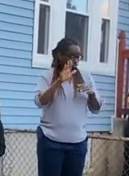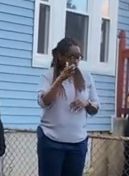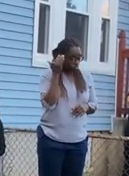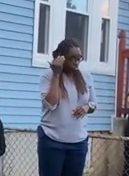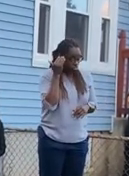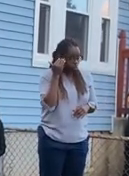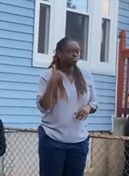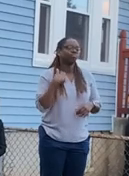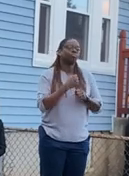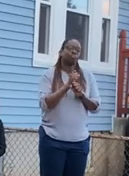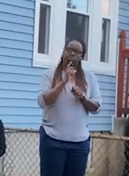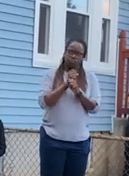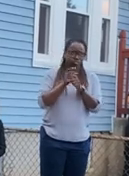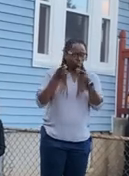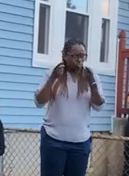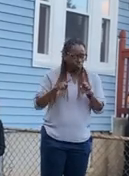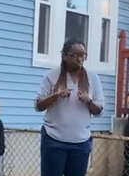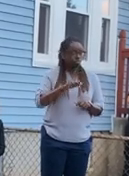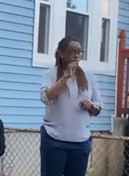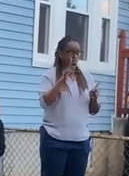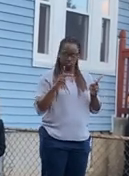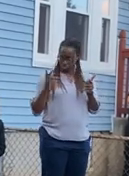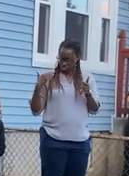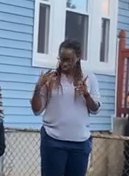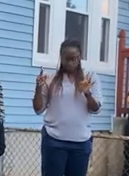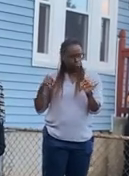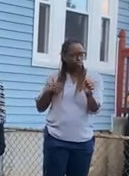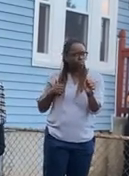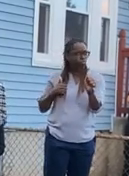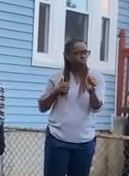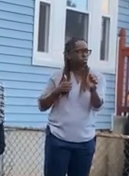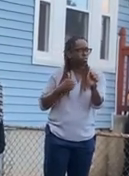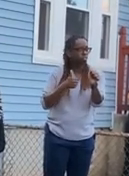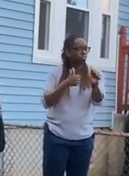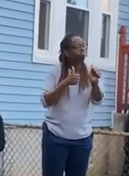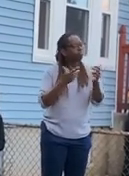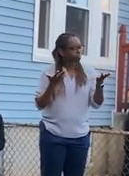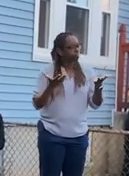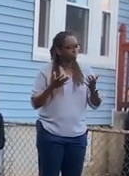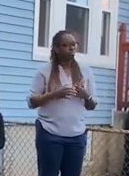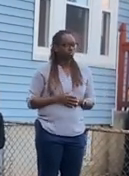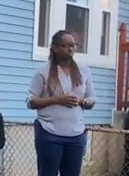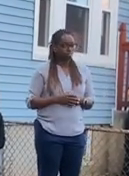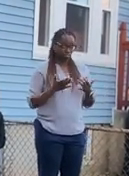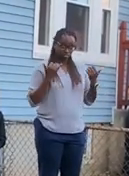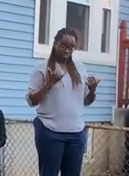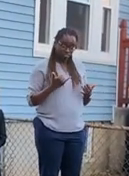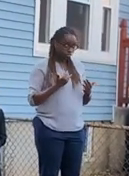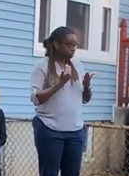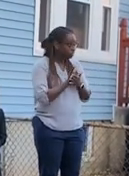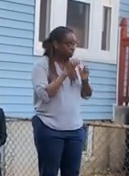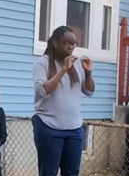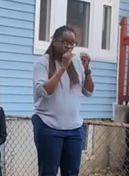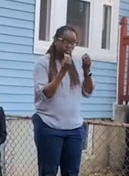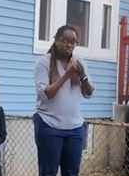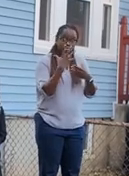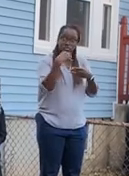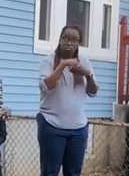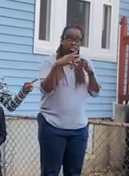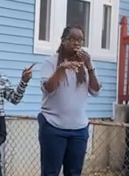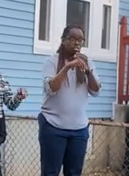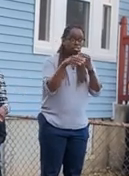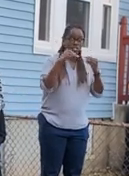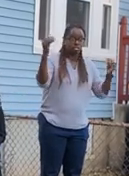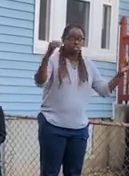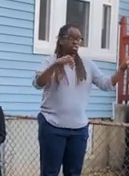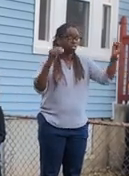for, not this nonprofit organization and all the new organizations that she's brought forward in my marriage. This is my